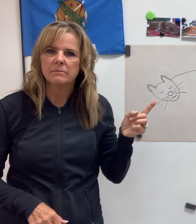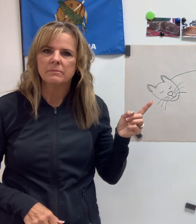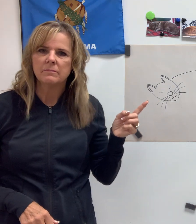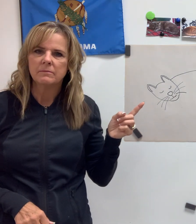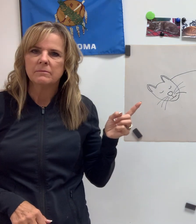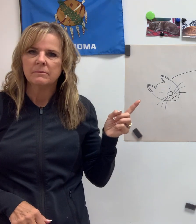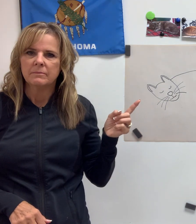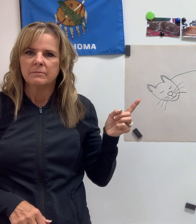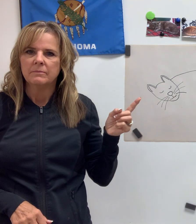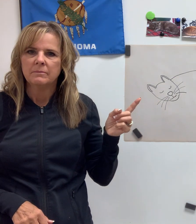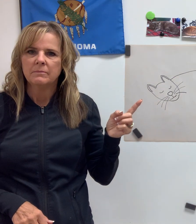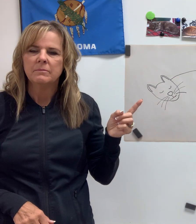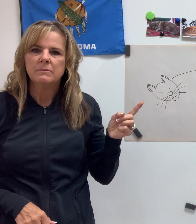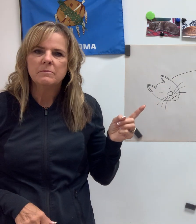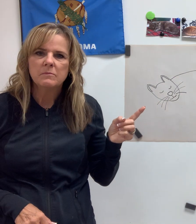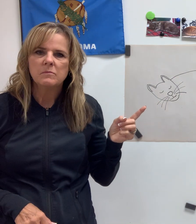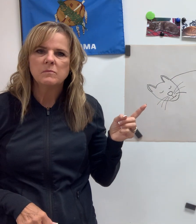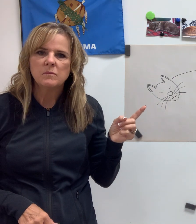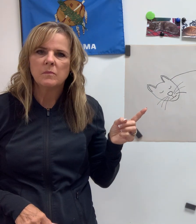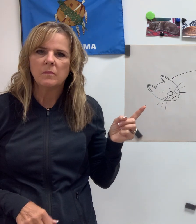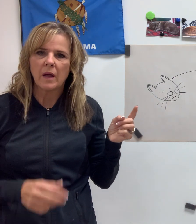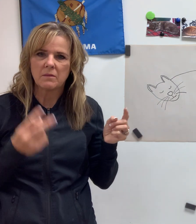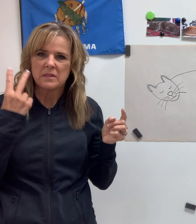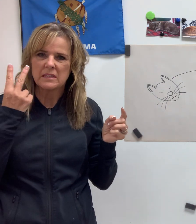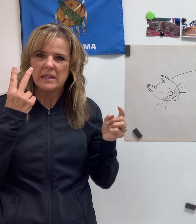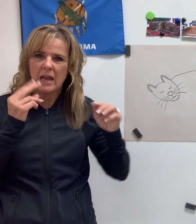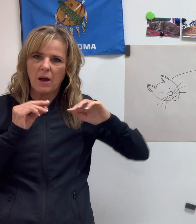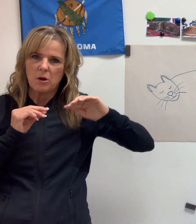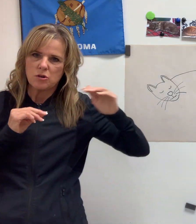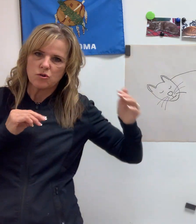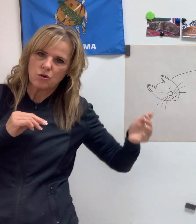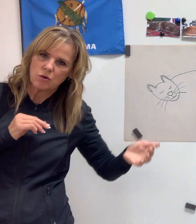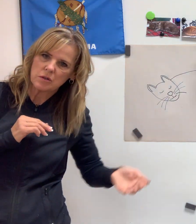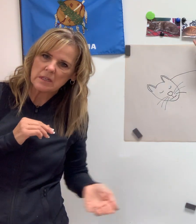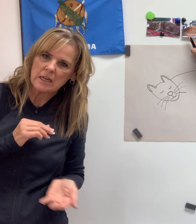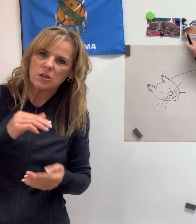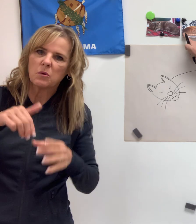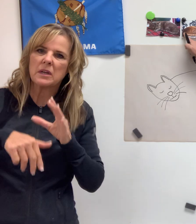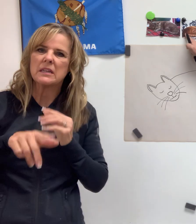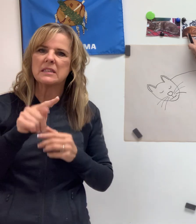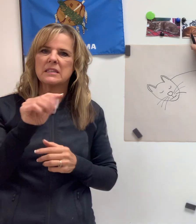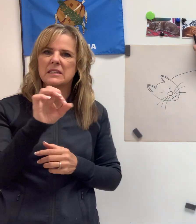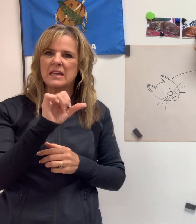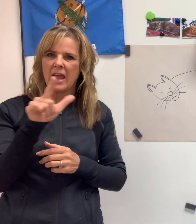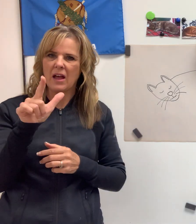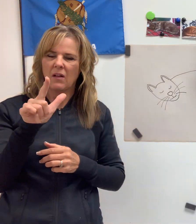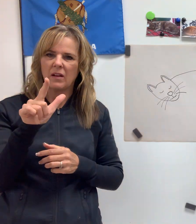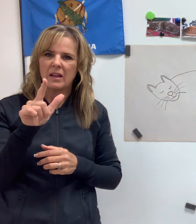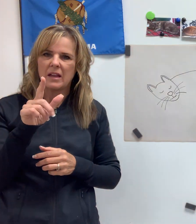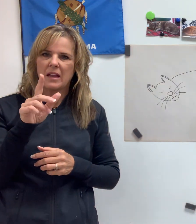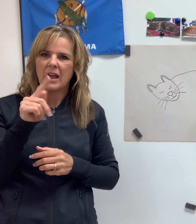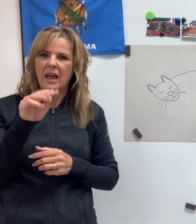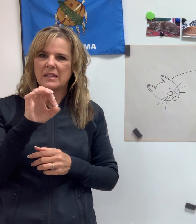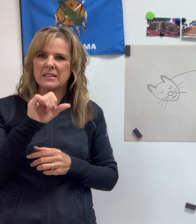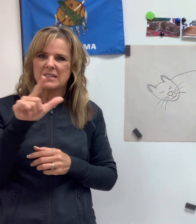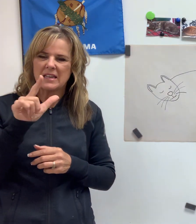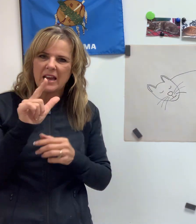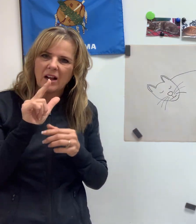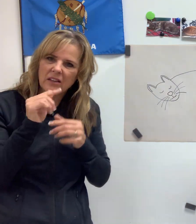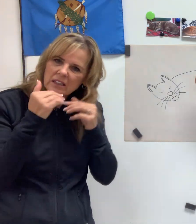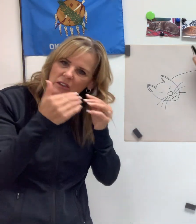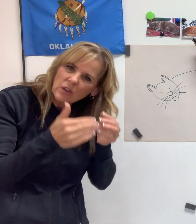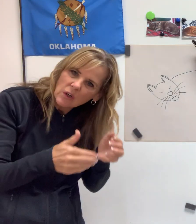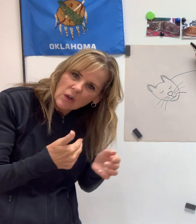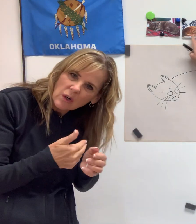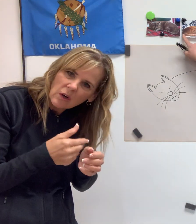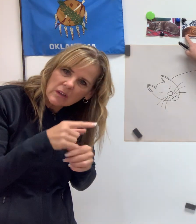back. Now, see how his back just kind of turns into his tail. And his tail's all curved, look. They're all curled up